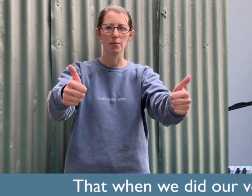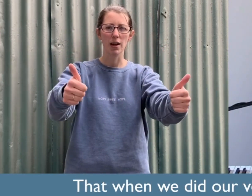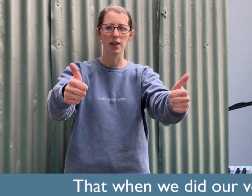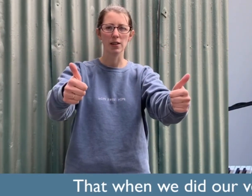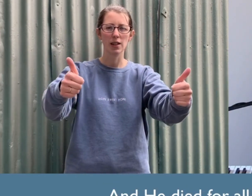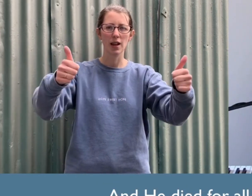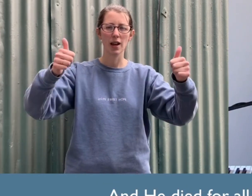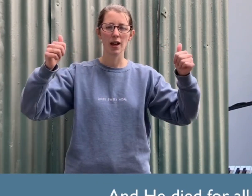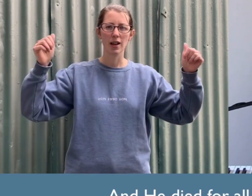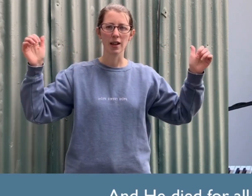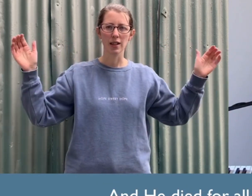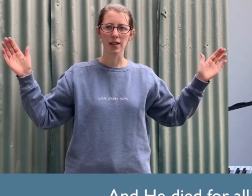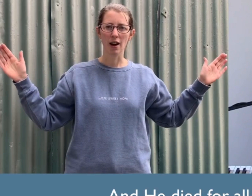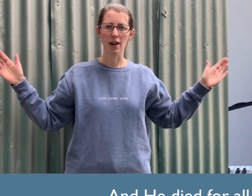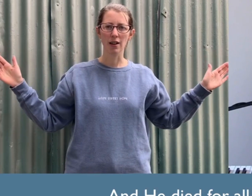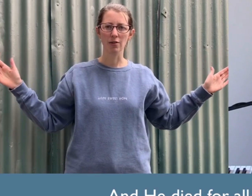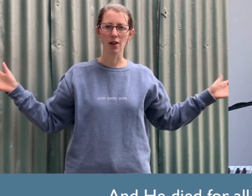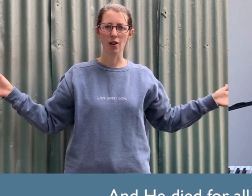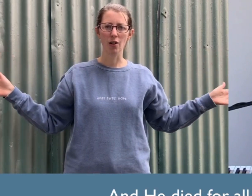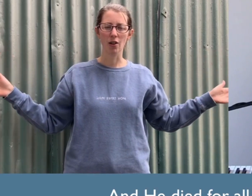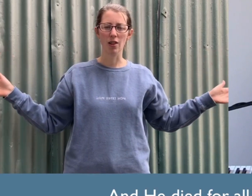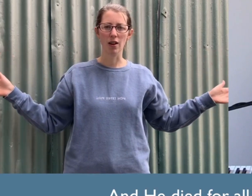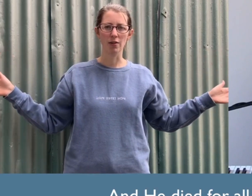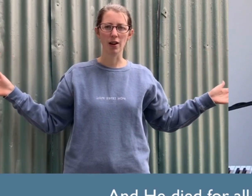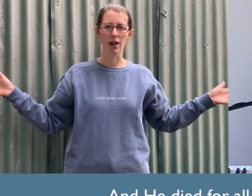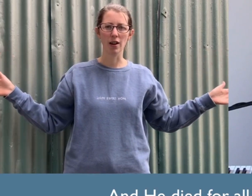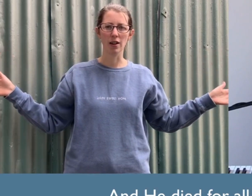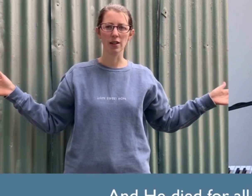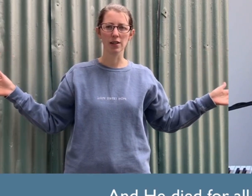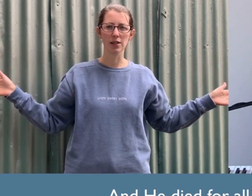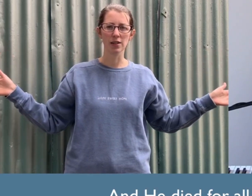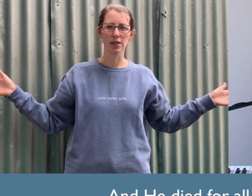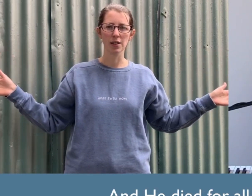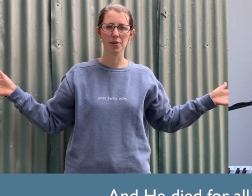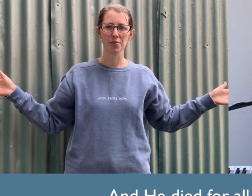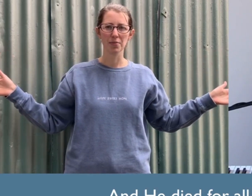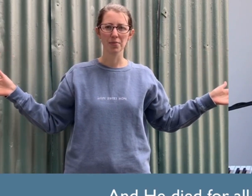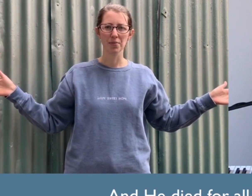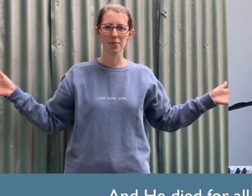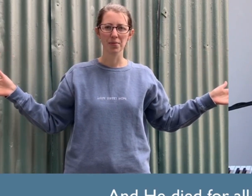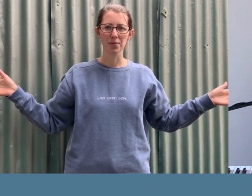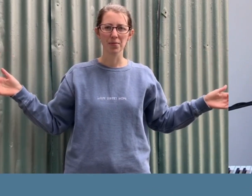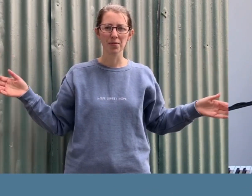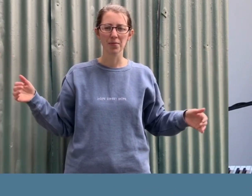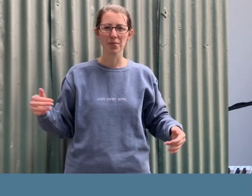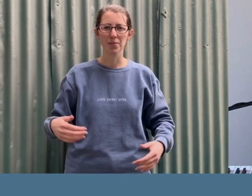his very best, and he died for all of us.